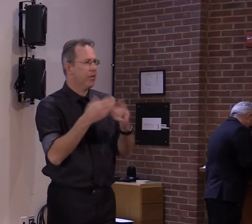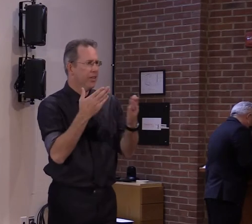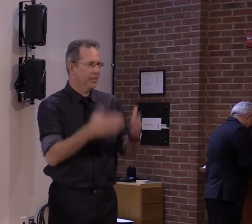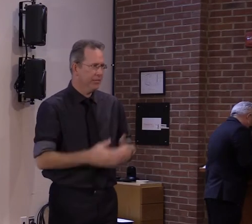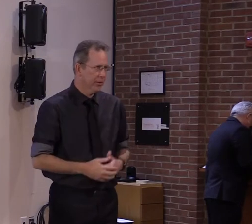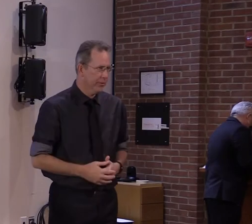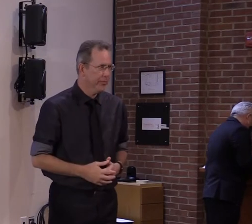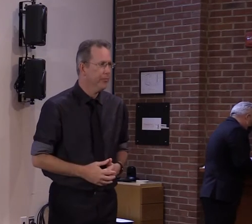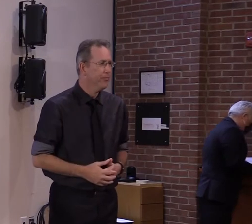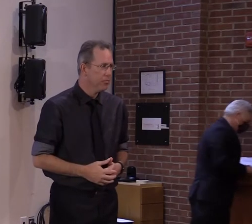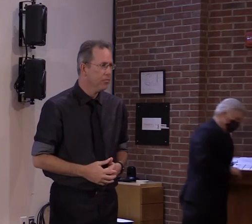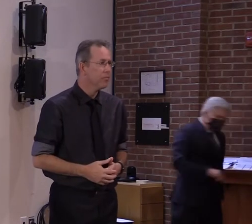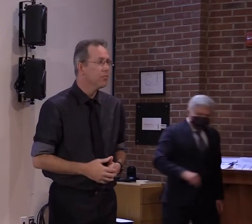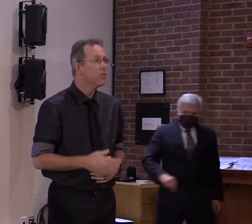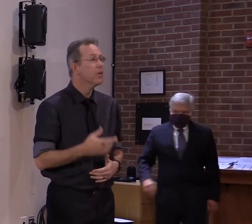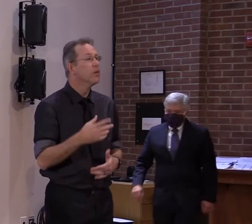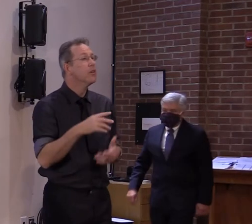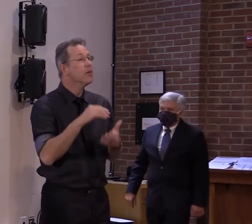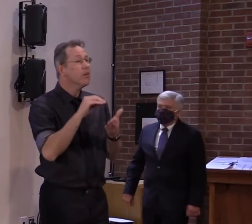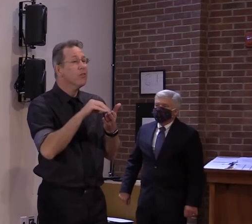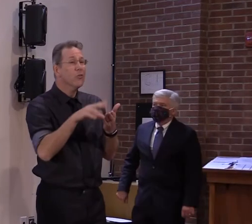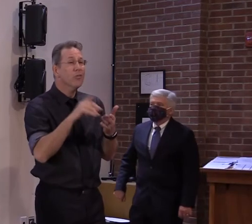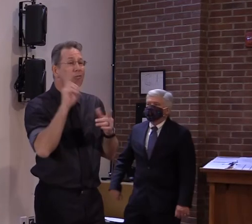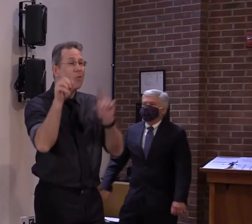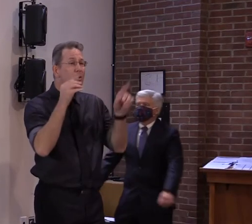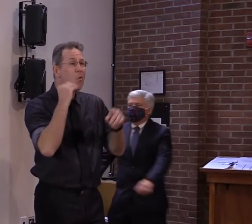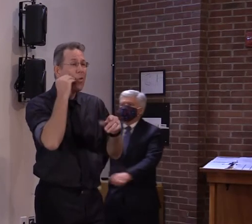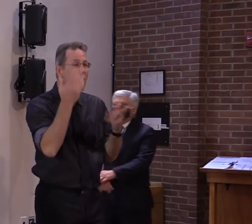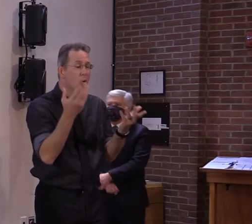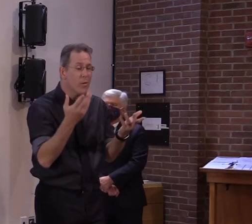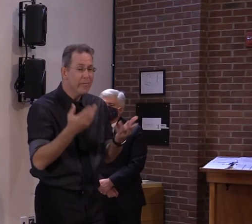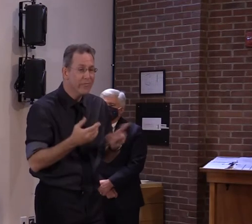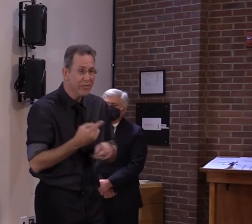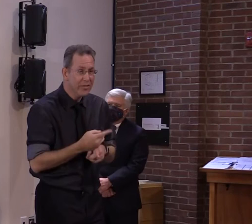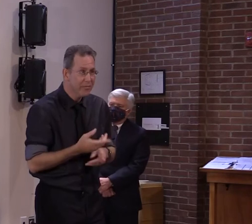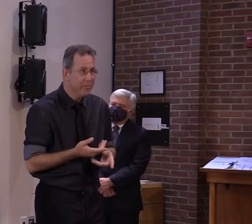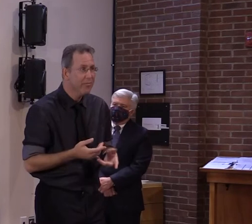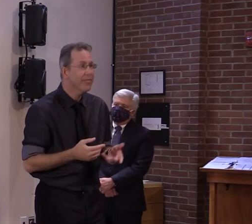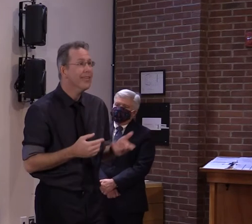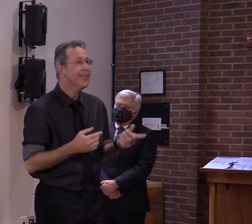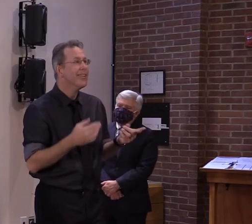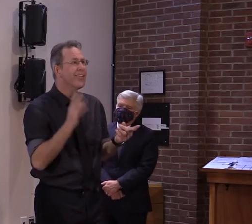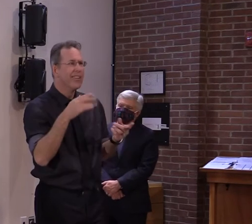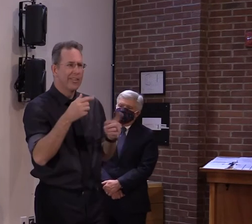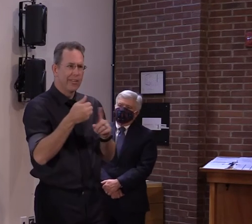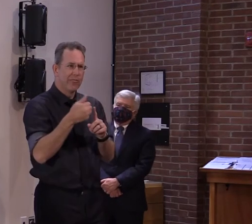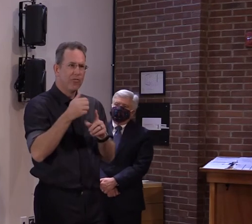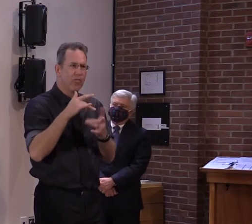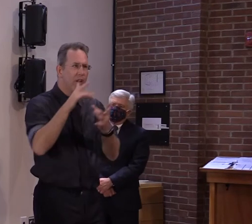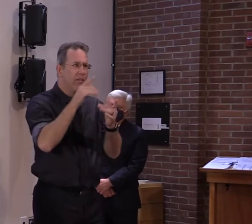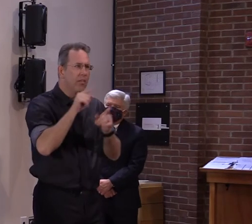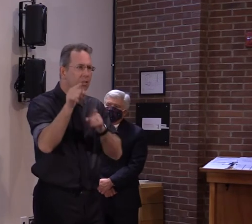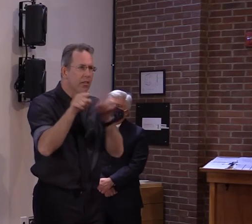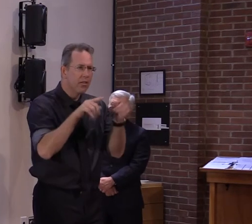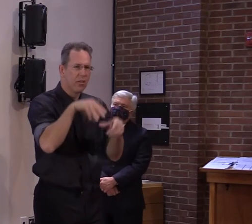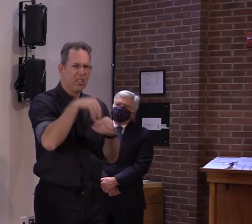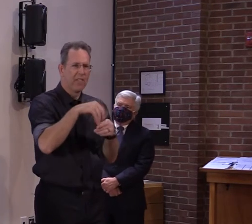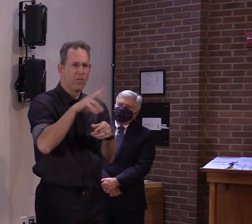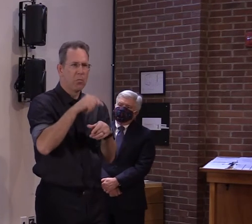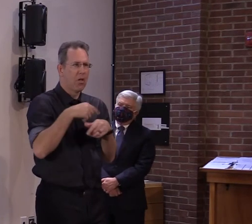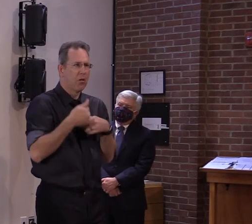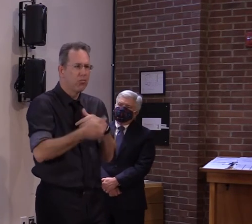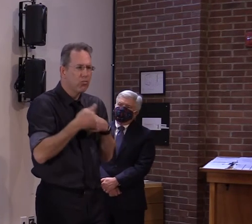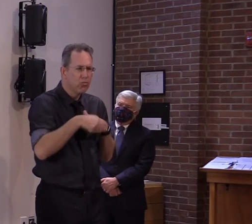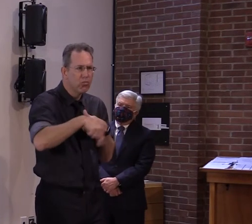are gonna be heading home for Thanksgiving? I realize that a lot of them are gonna be traveling within Vermont, but even for the students who are going home to households in